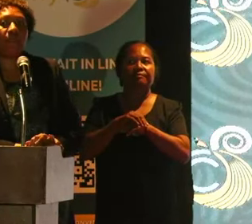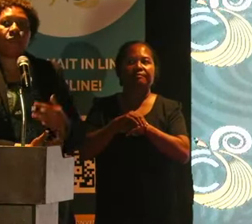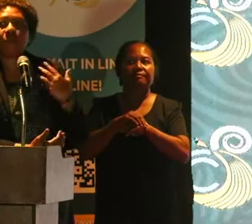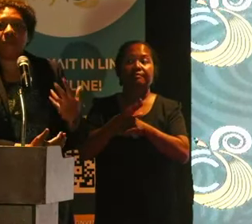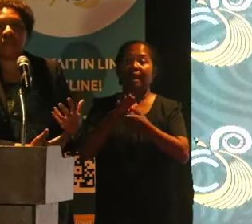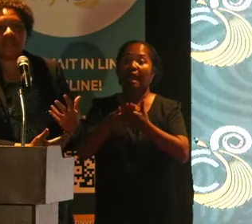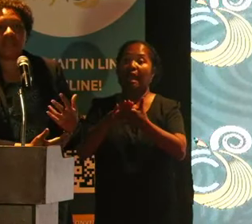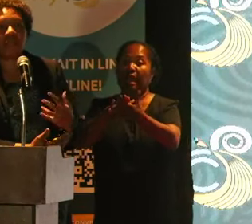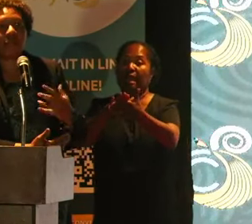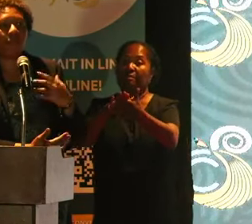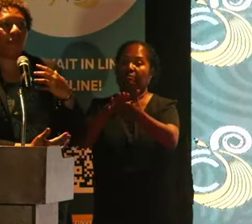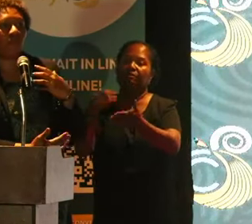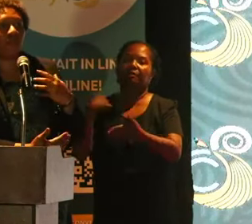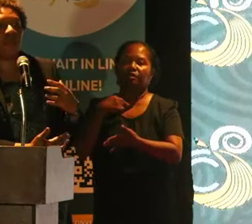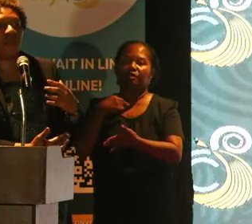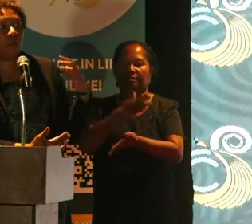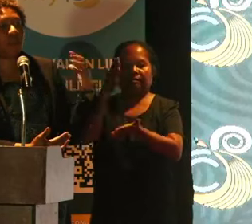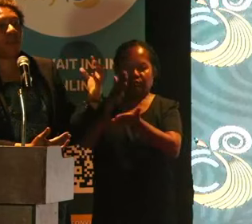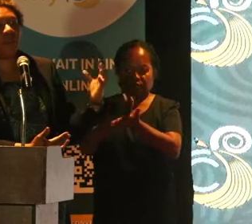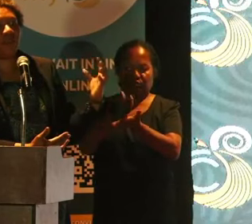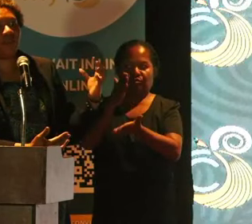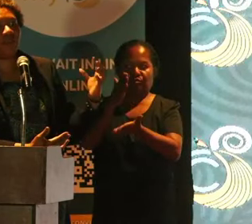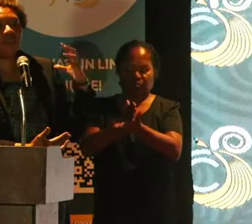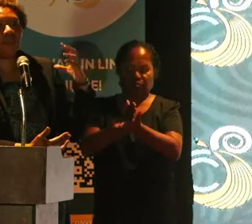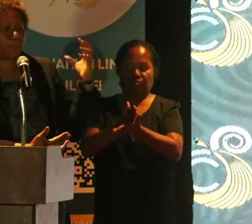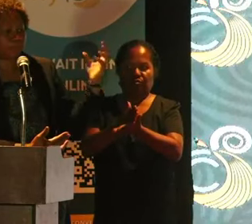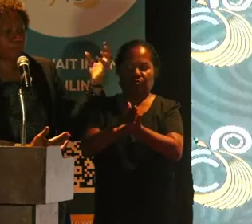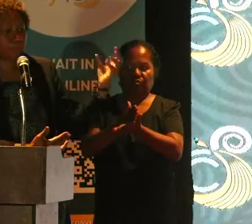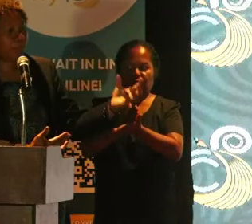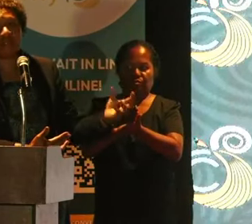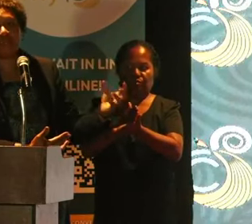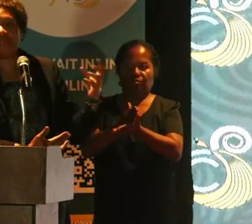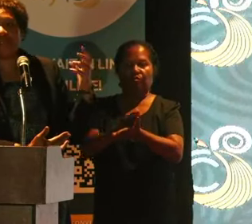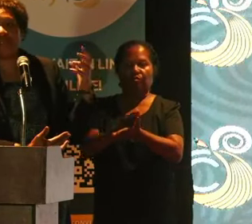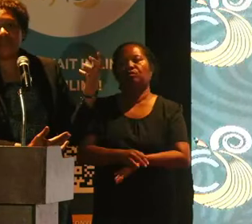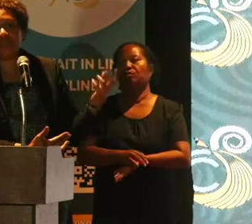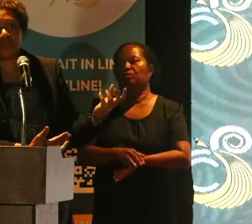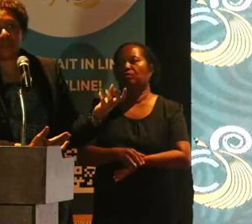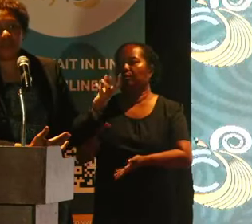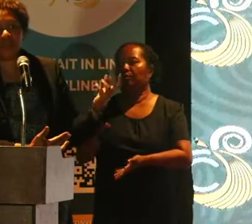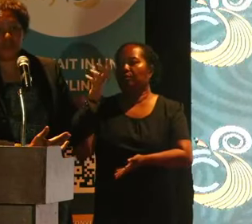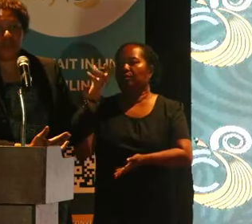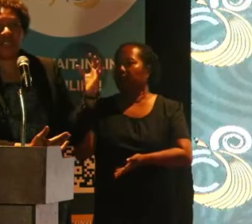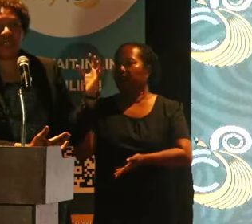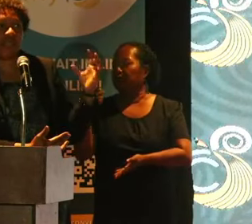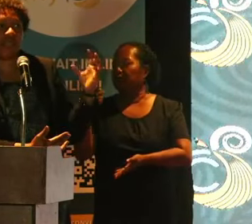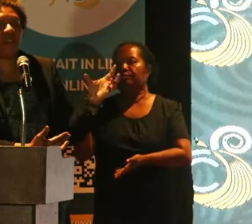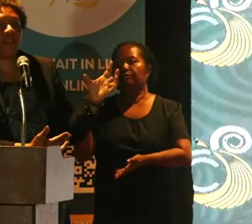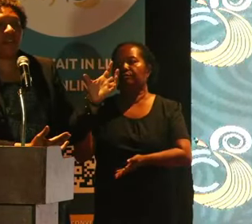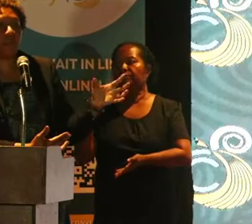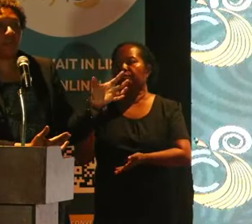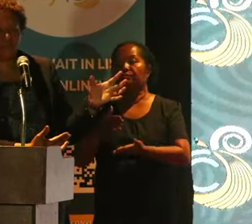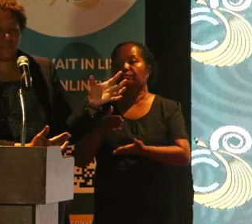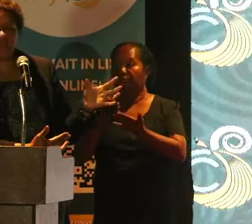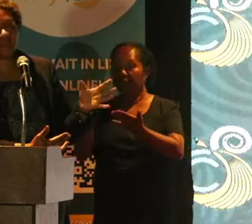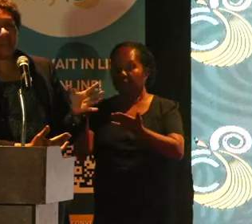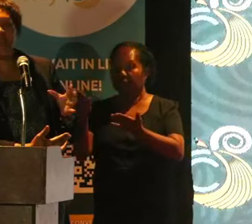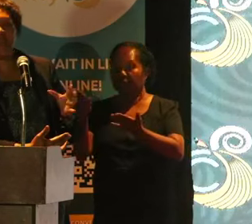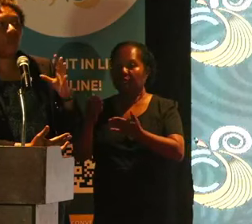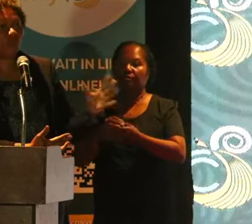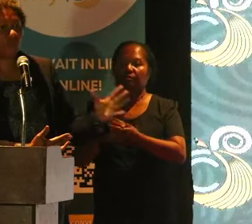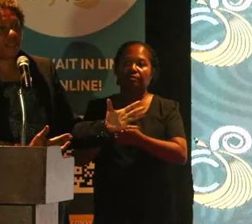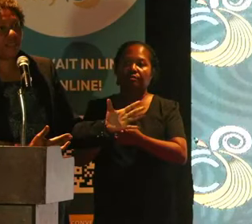help us to be honest. Do not offer our staff out there, when they come and find out your operation doesn't have